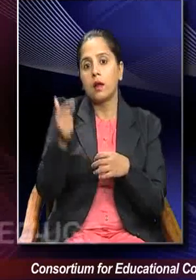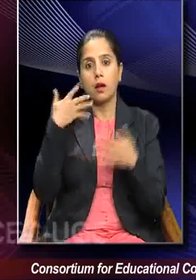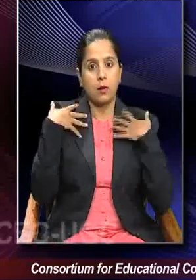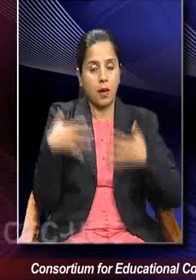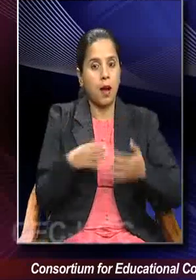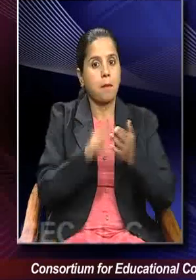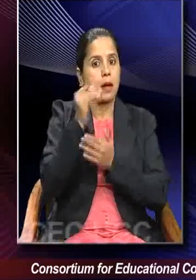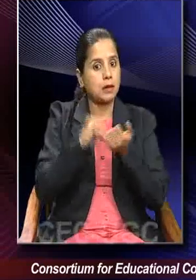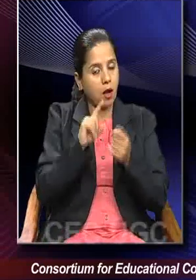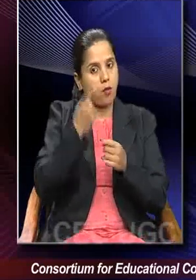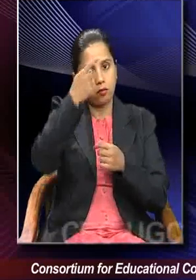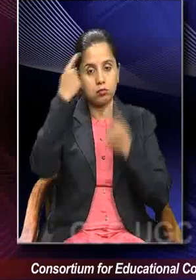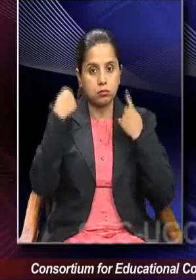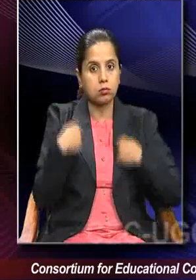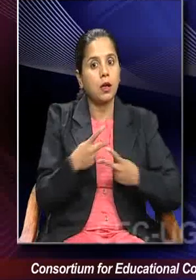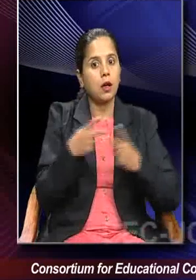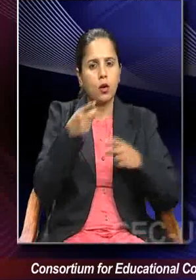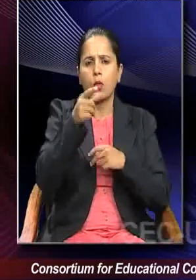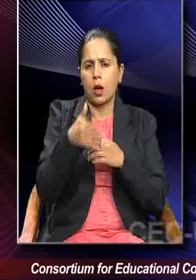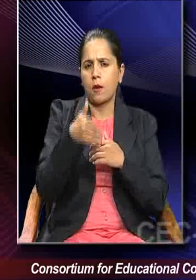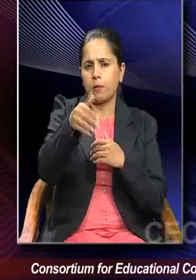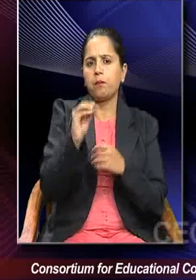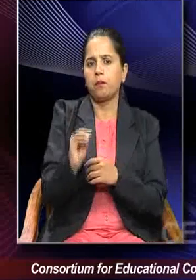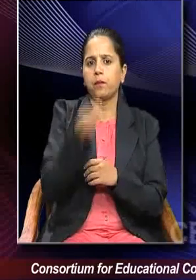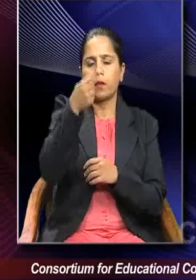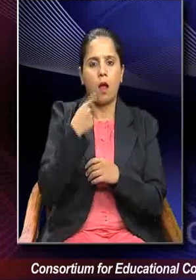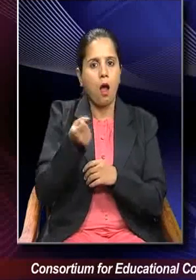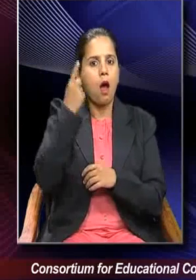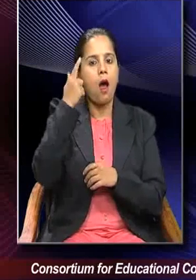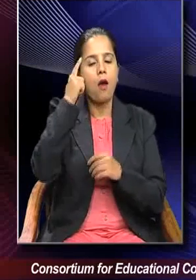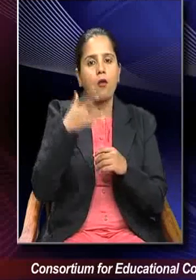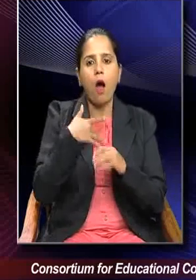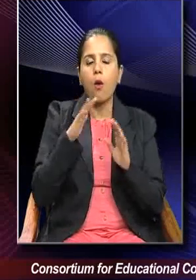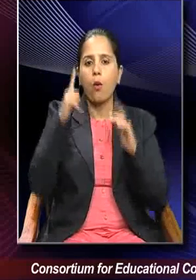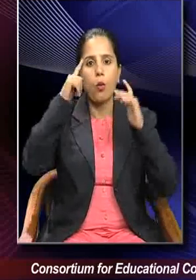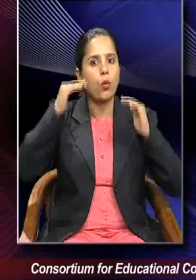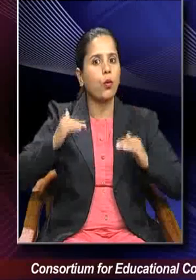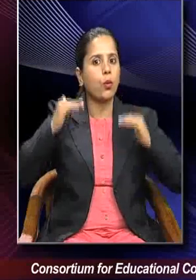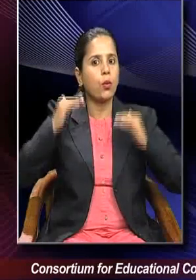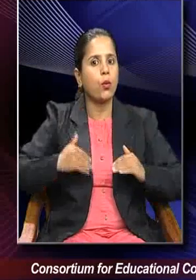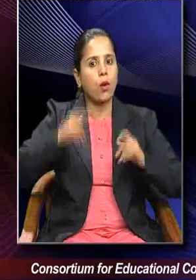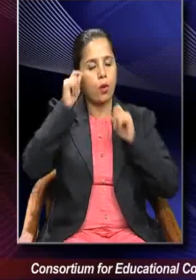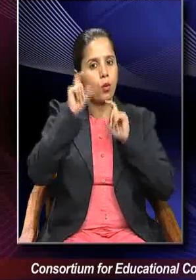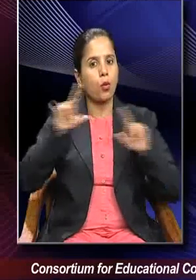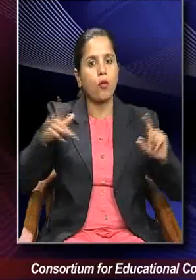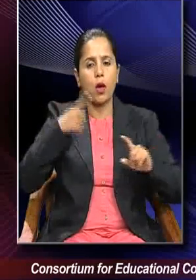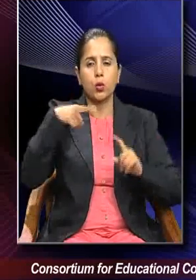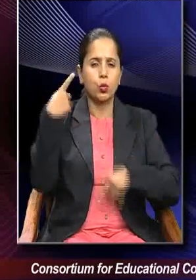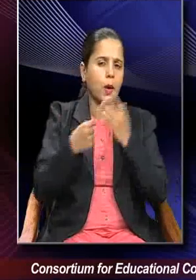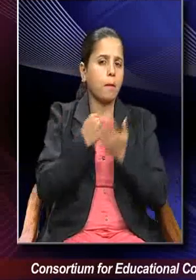muscles. You will develop a better sense of relaxation as you routinely